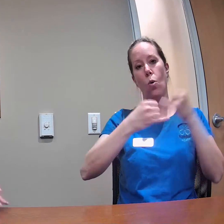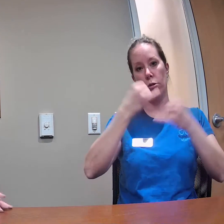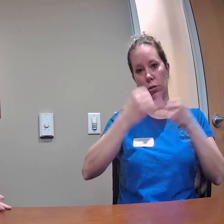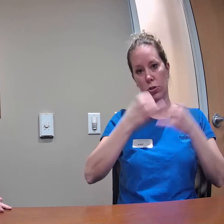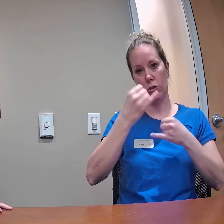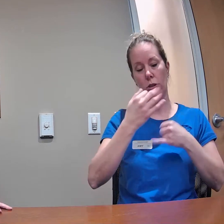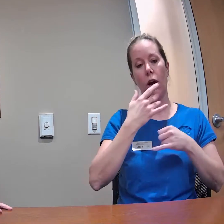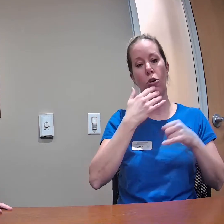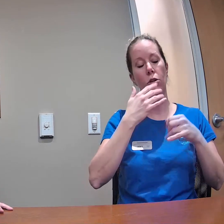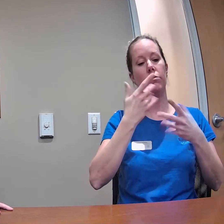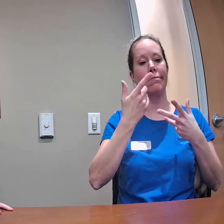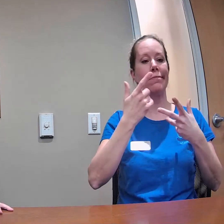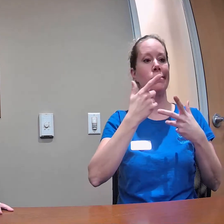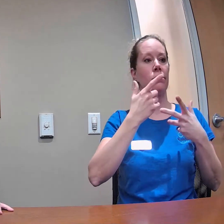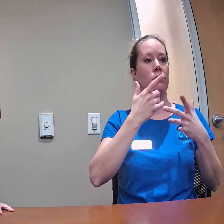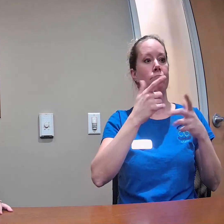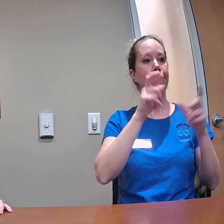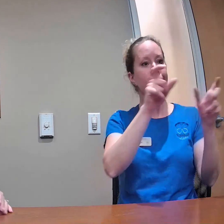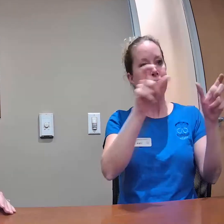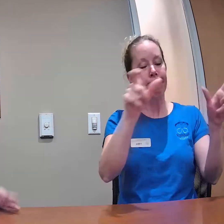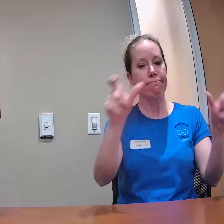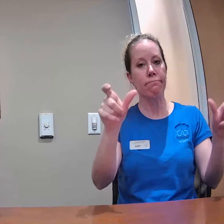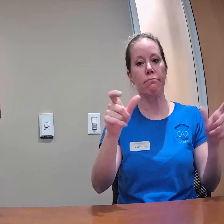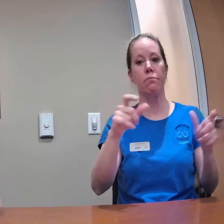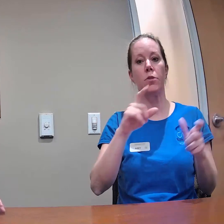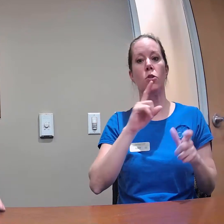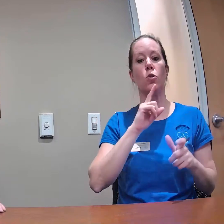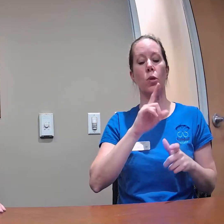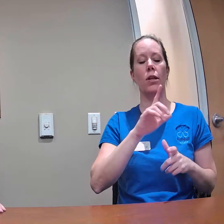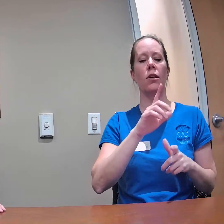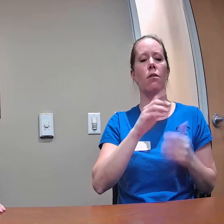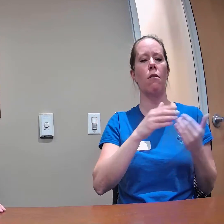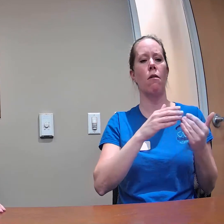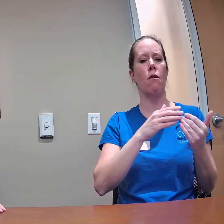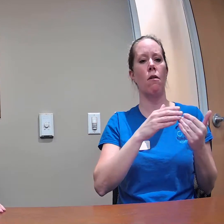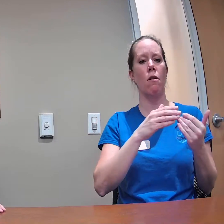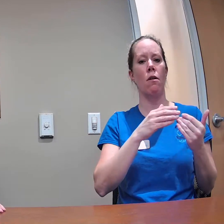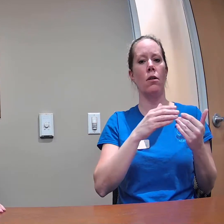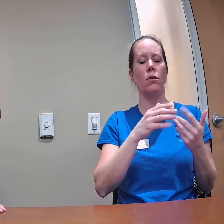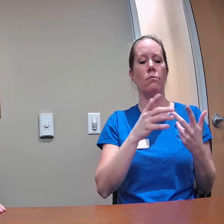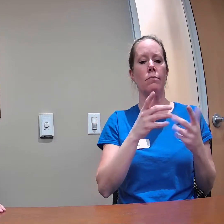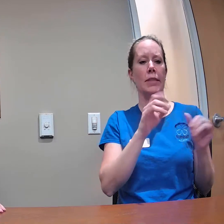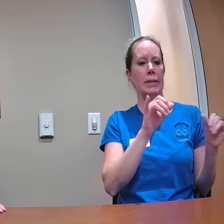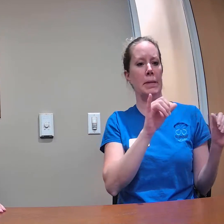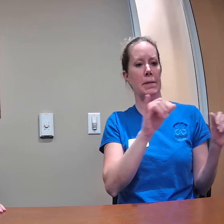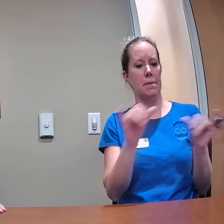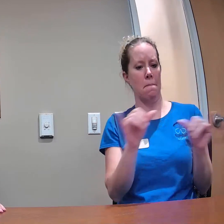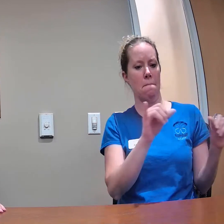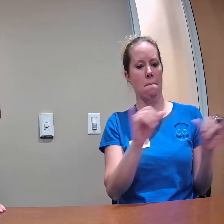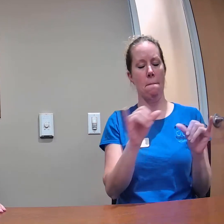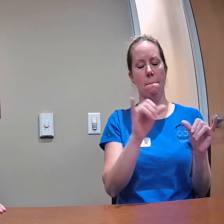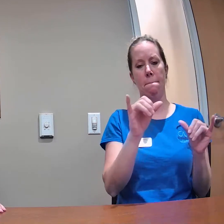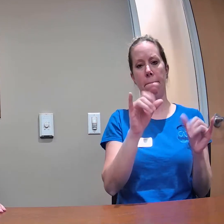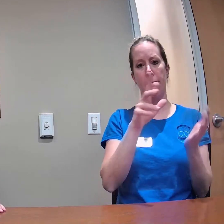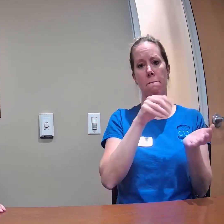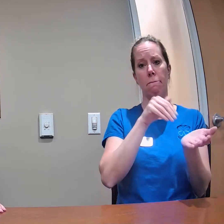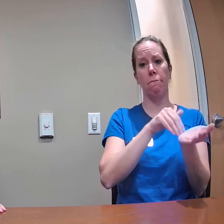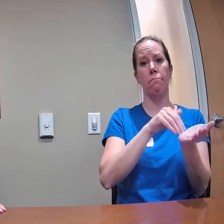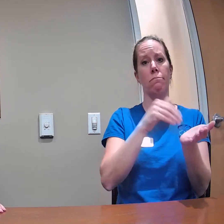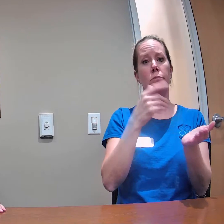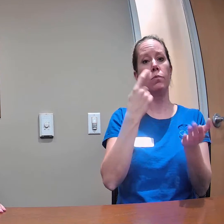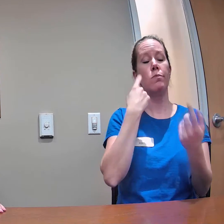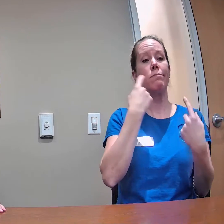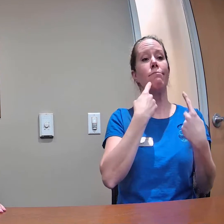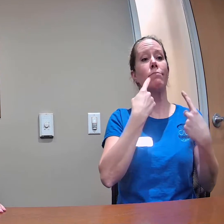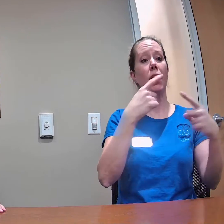those restrictions are very similar to what the doctor had sent